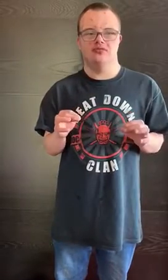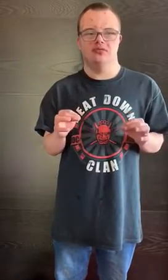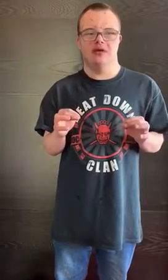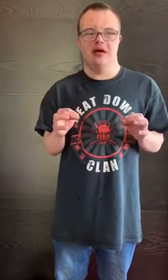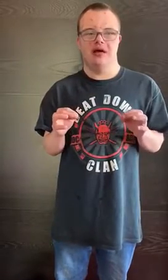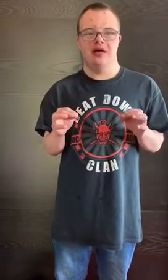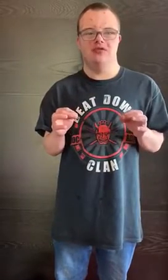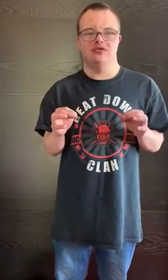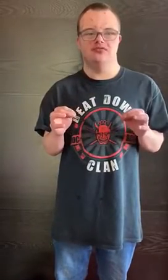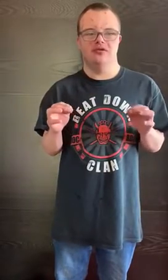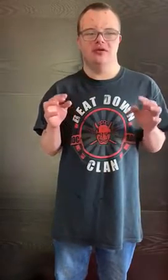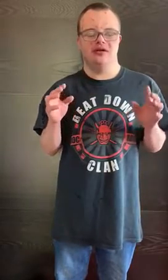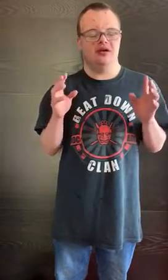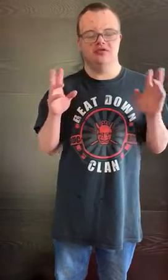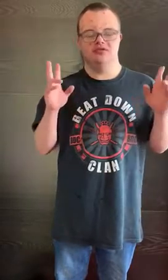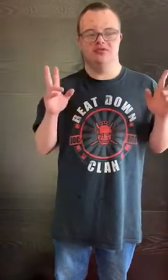It was really awesome.